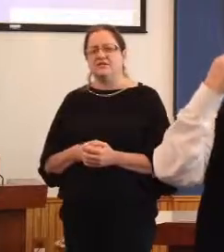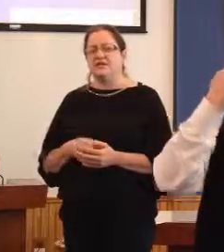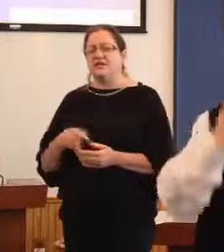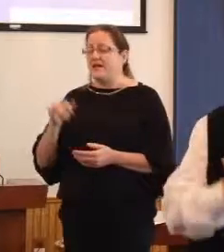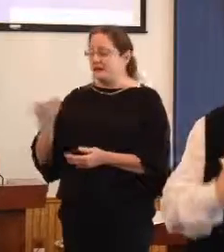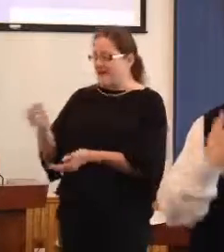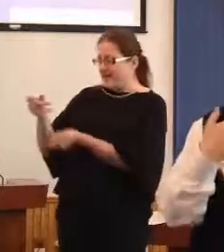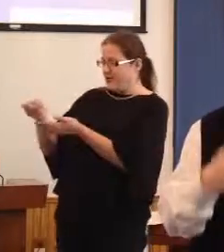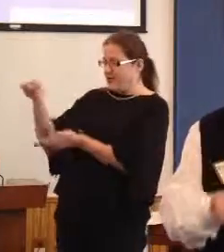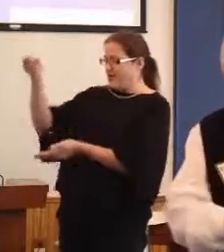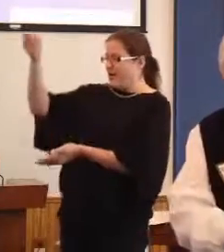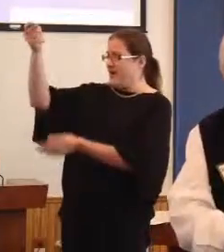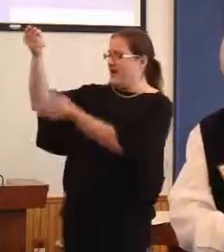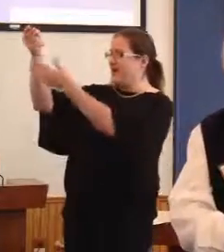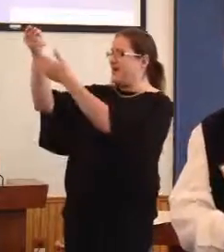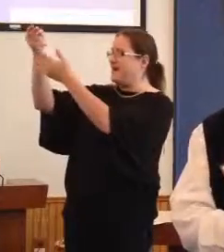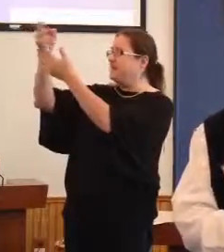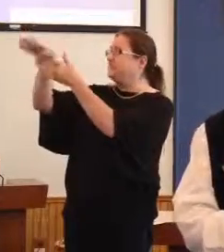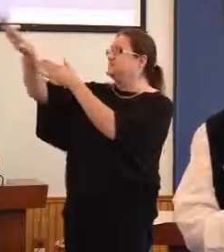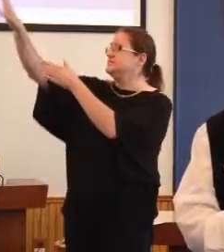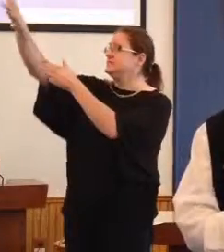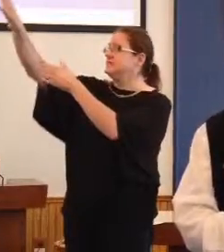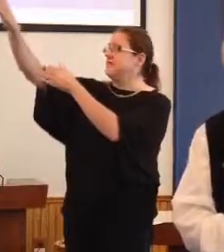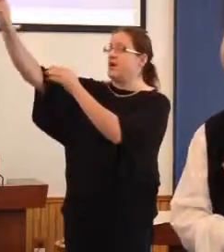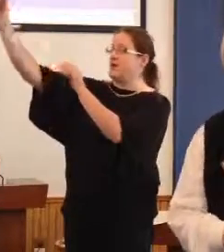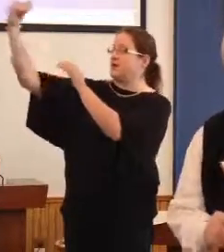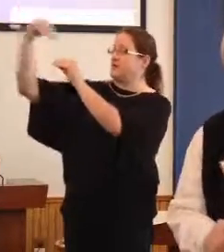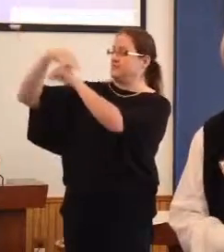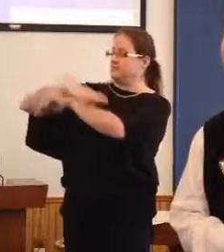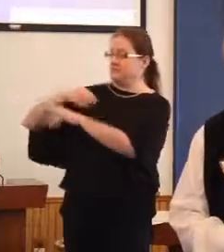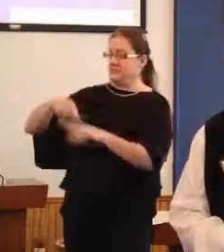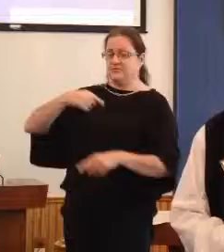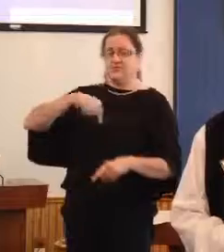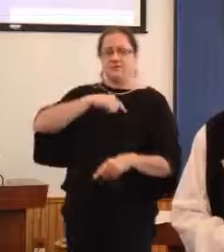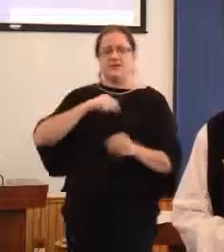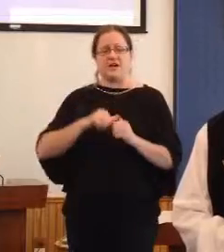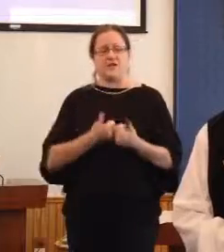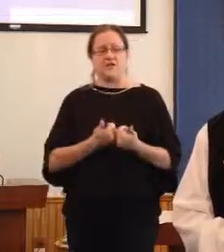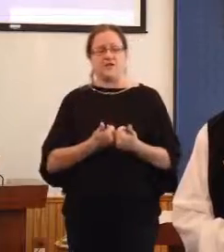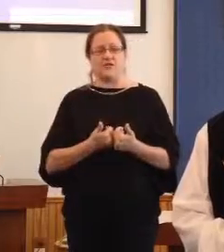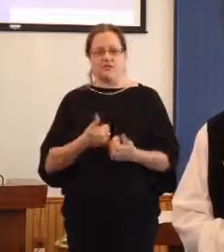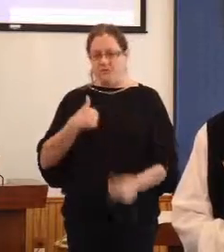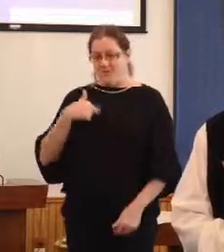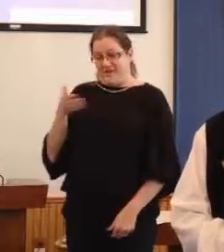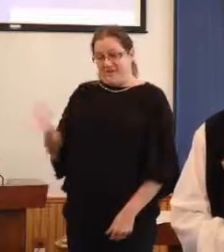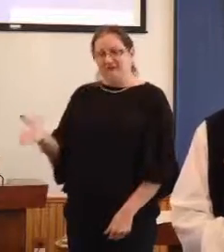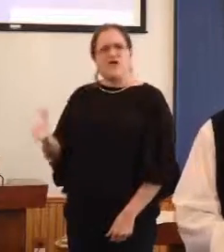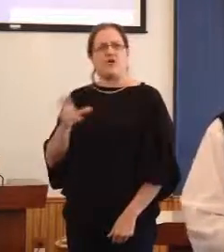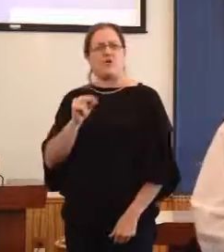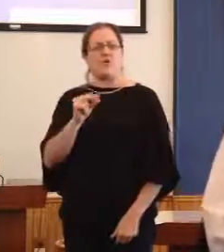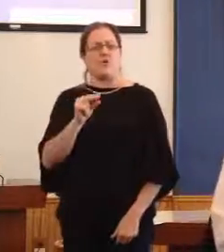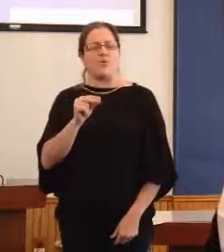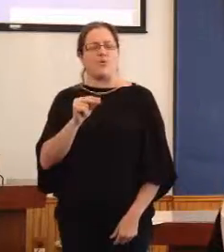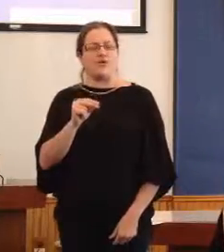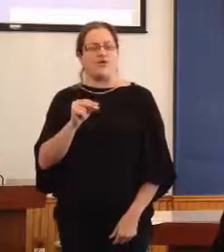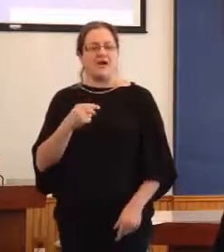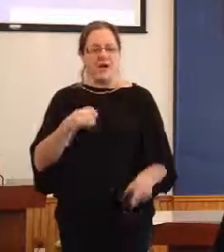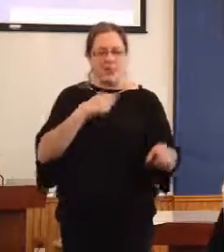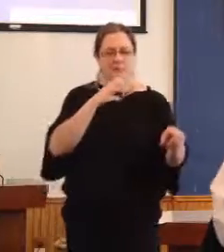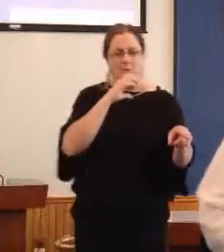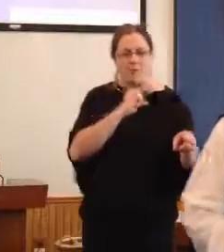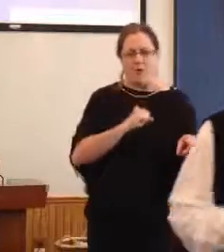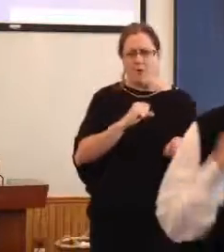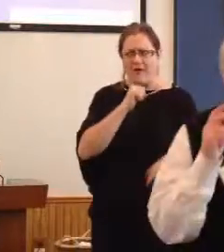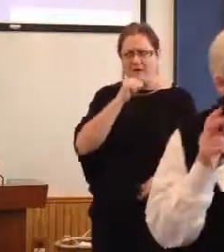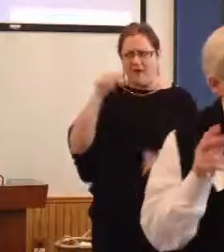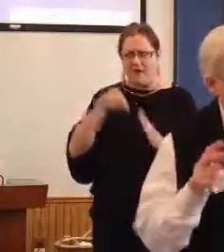to our lives. I mean, after all, we weren't there. I'm old, but I'm not that